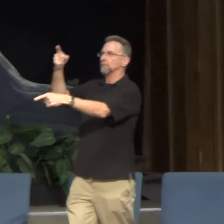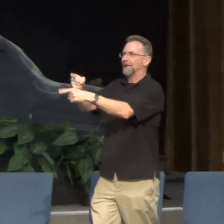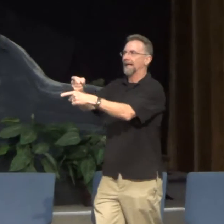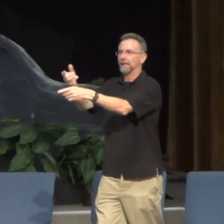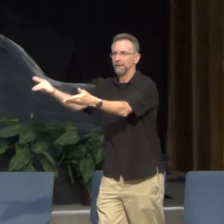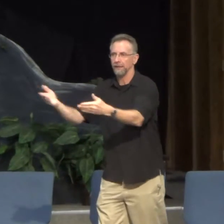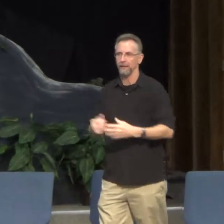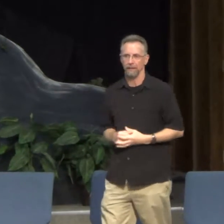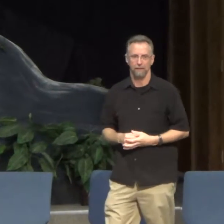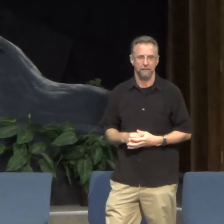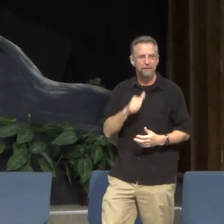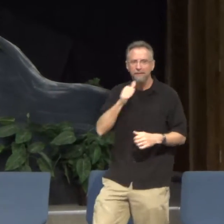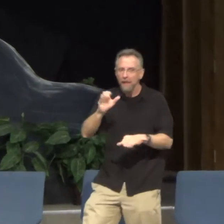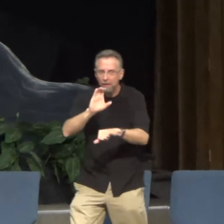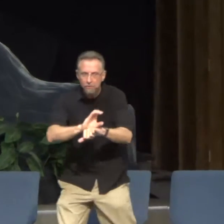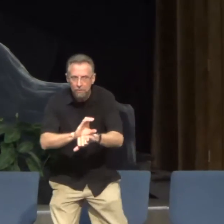But it has to be in the right way.